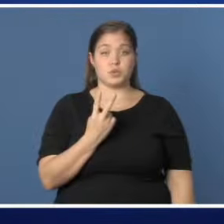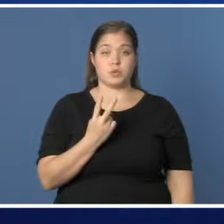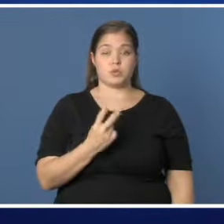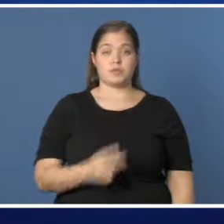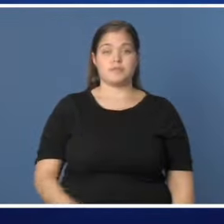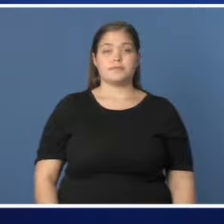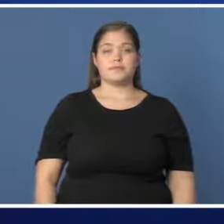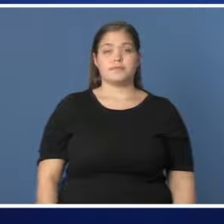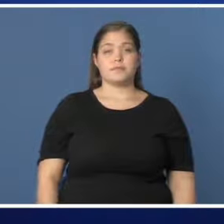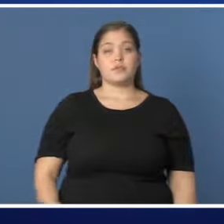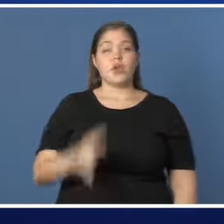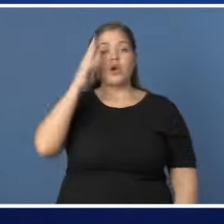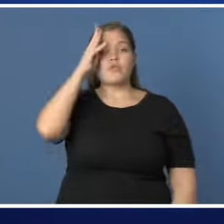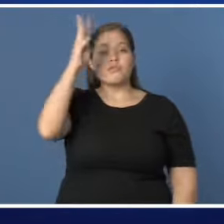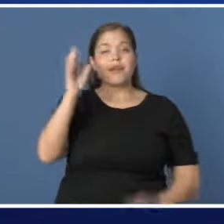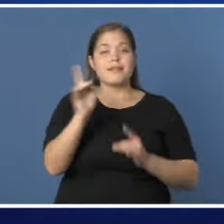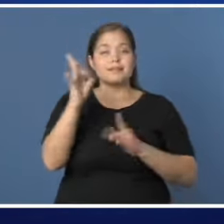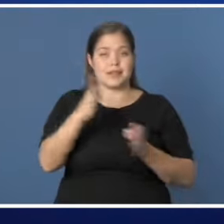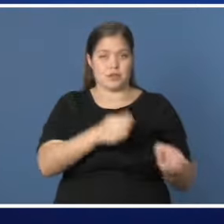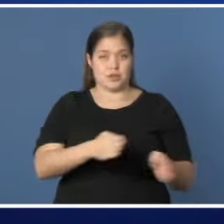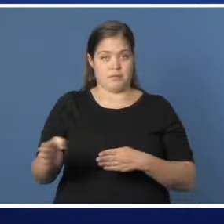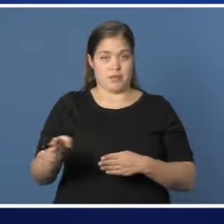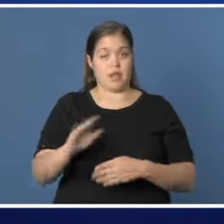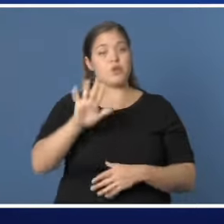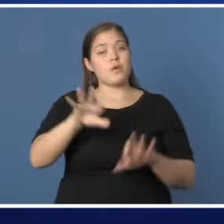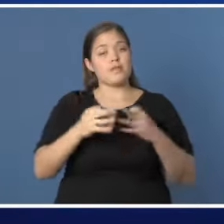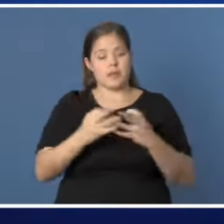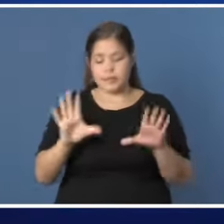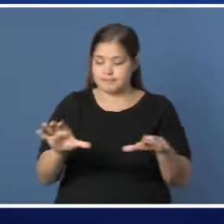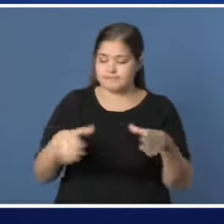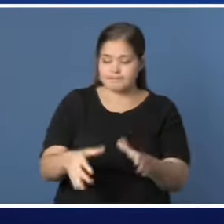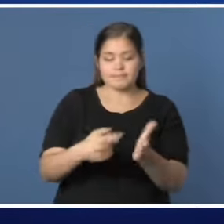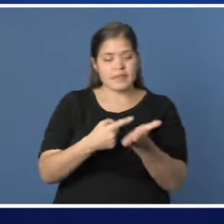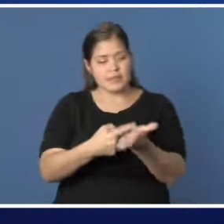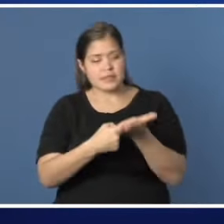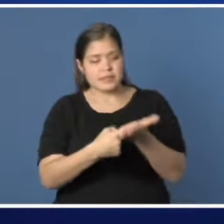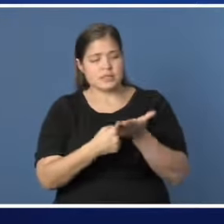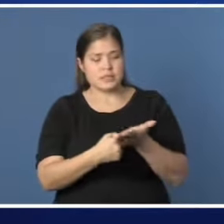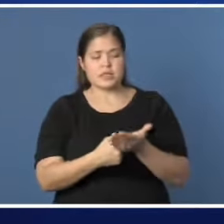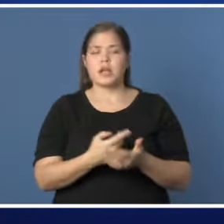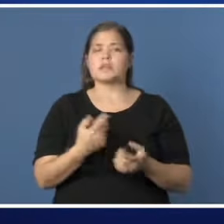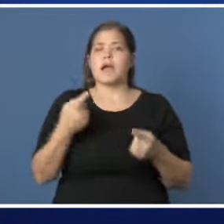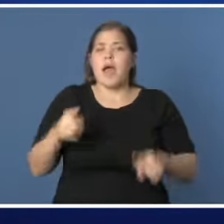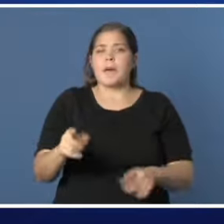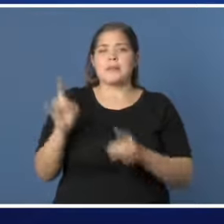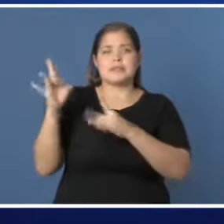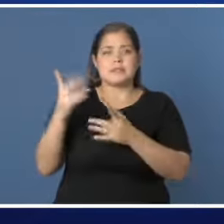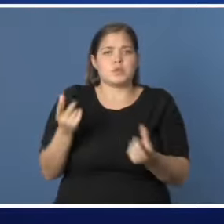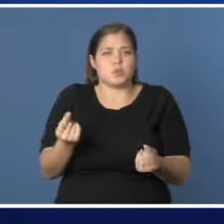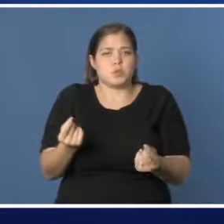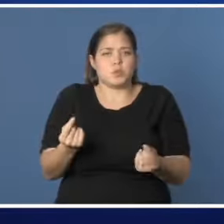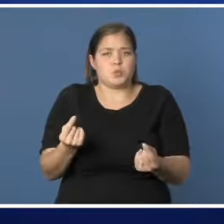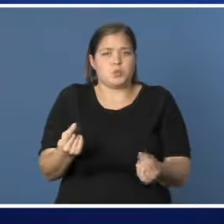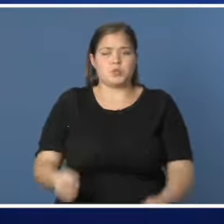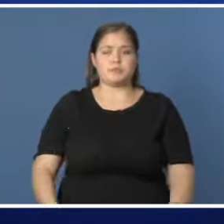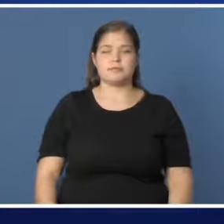2. Create a disaster plan. Meet with your family and discuss why you need to prepare for a